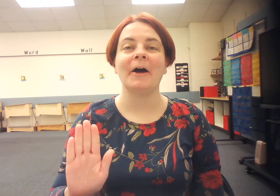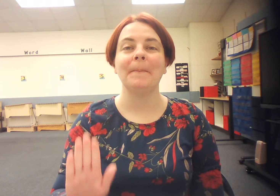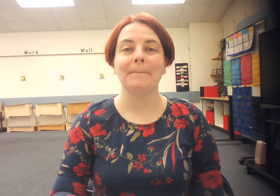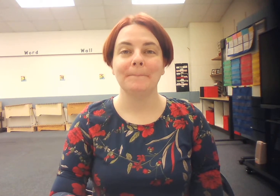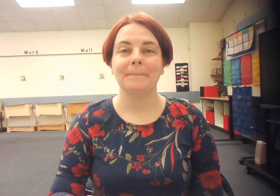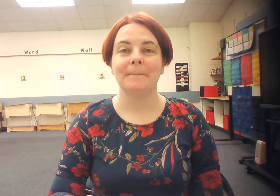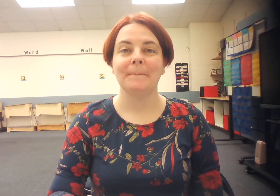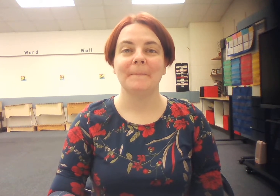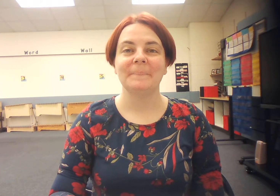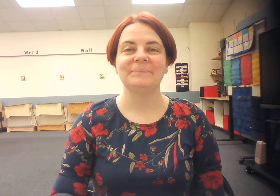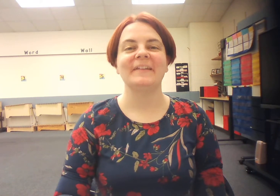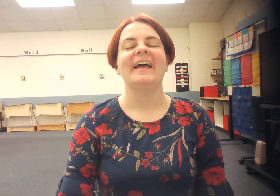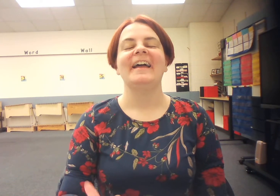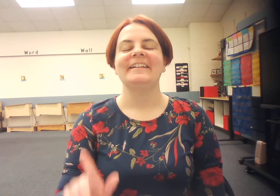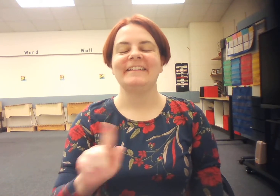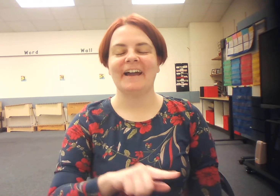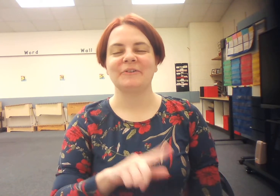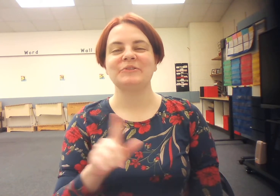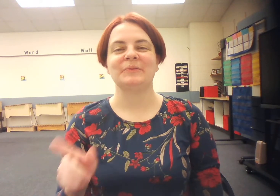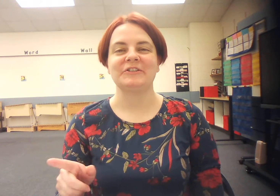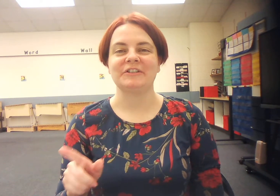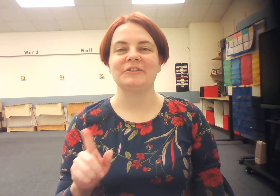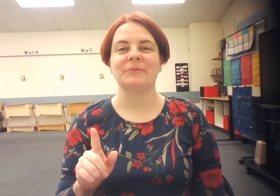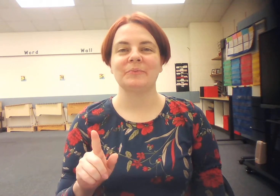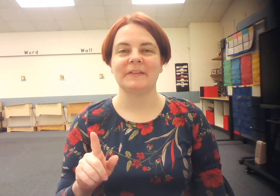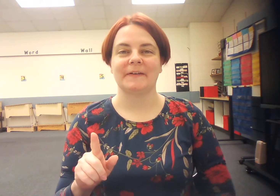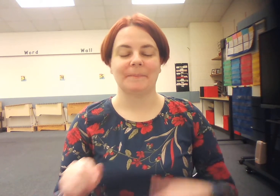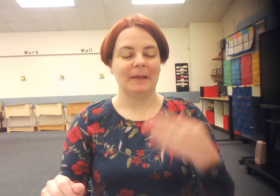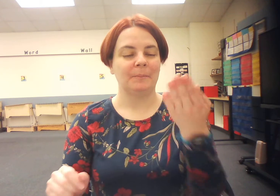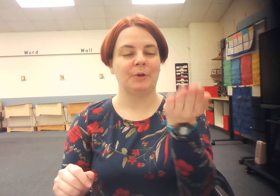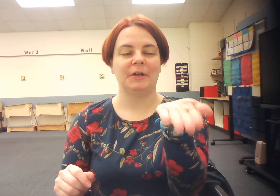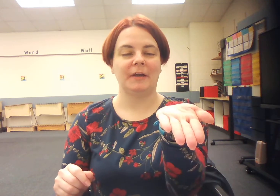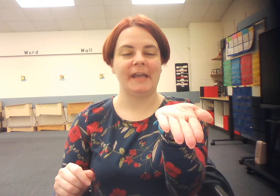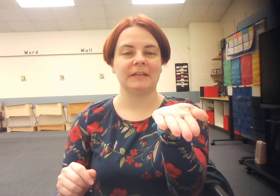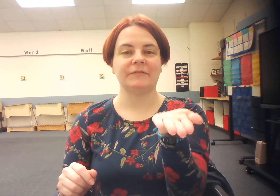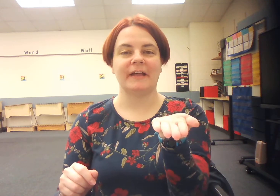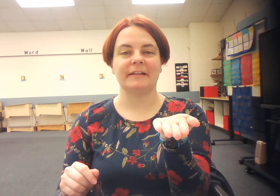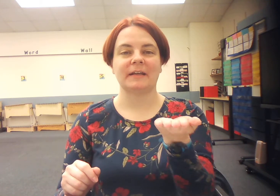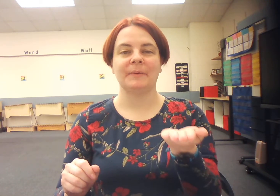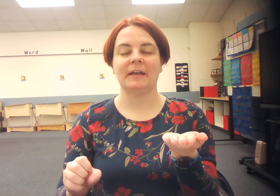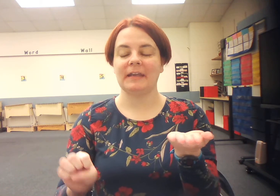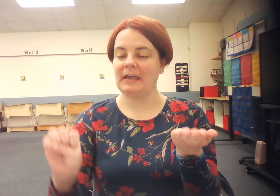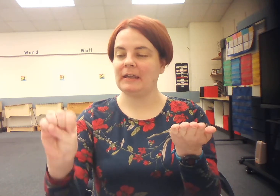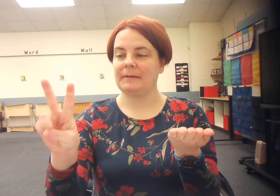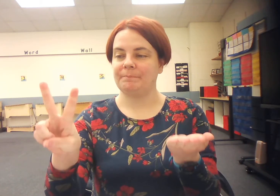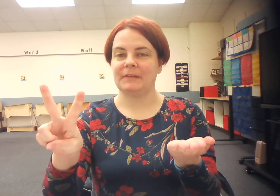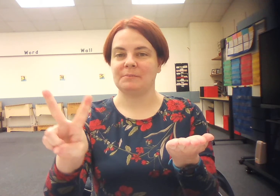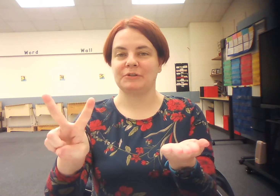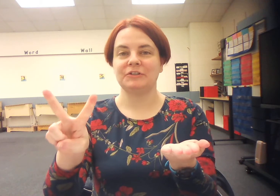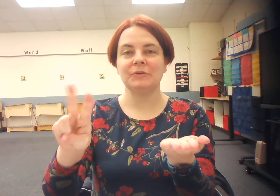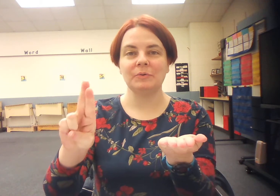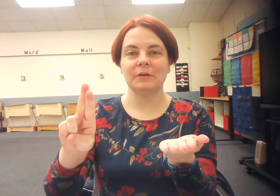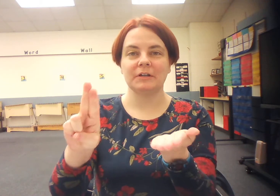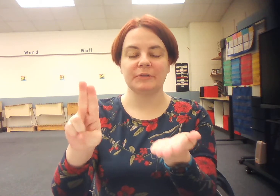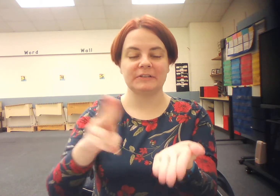now switch it to the rhythm put a hand flat like a pancake number two glue it